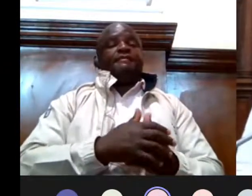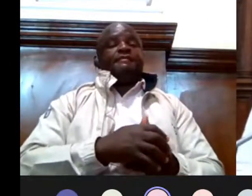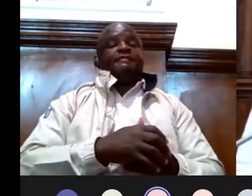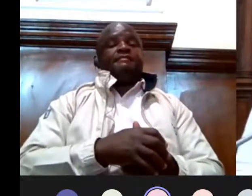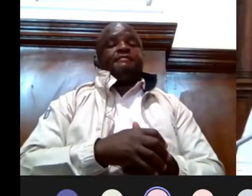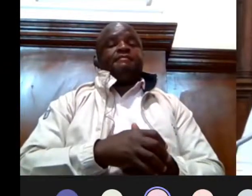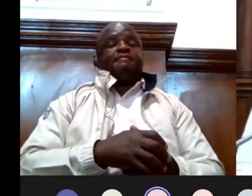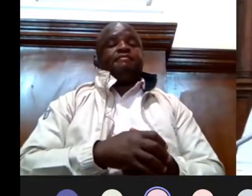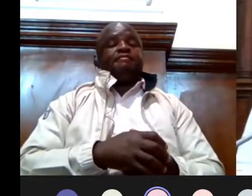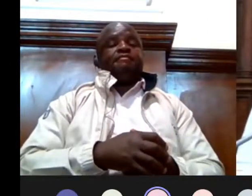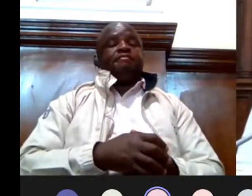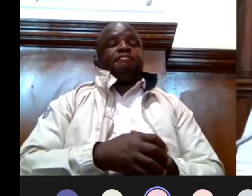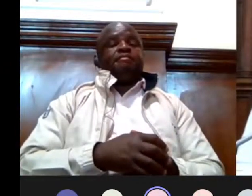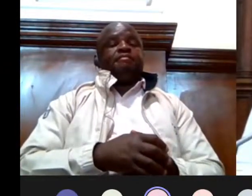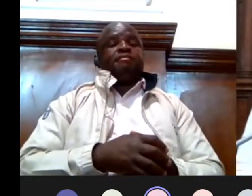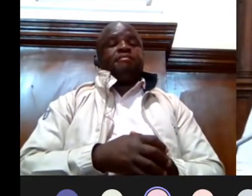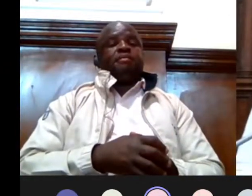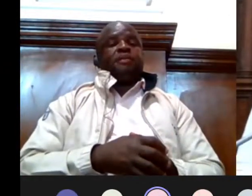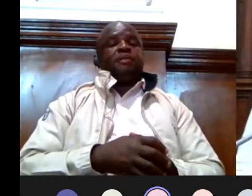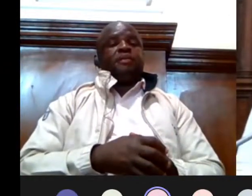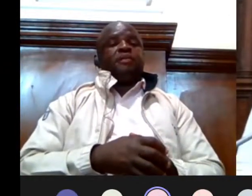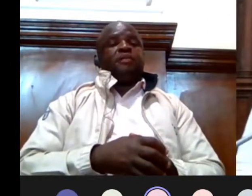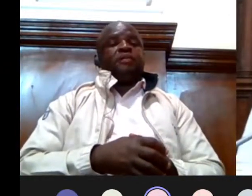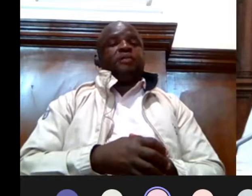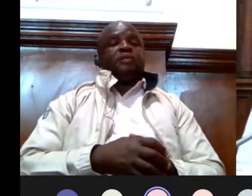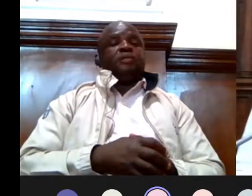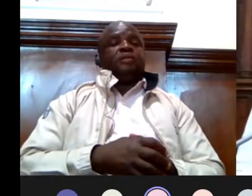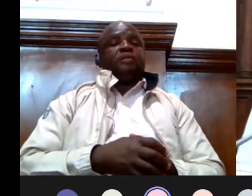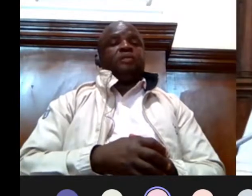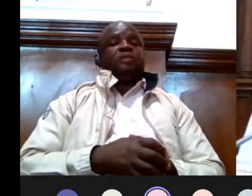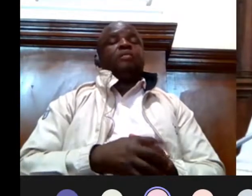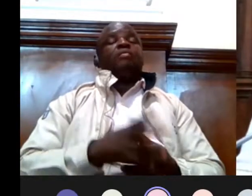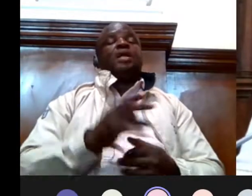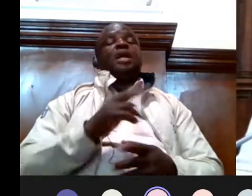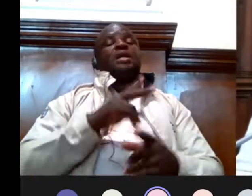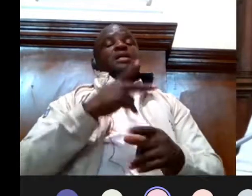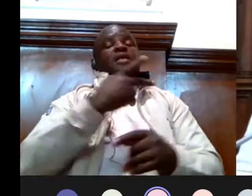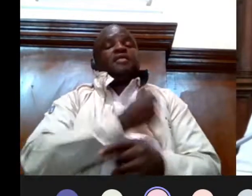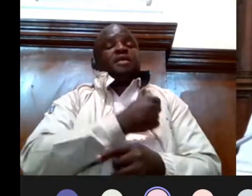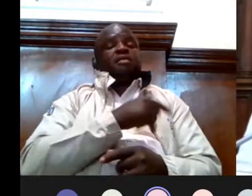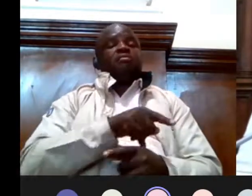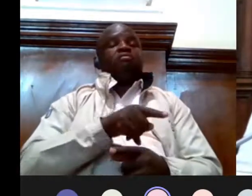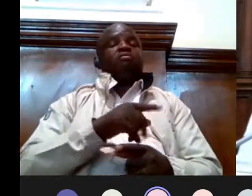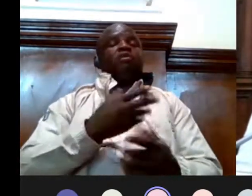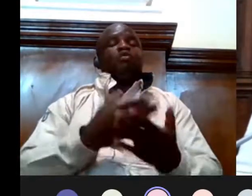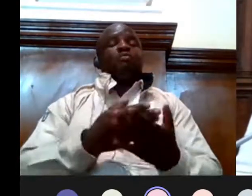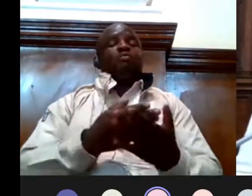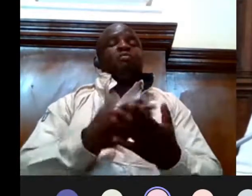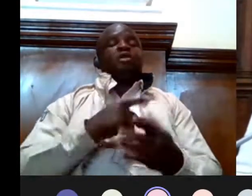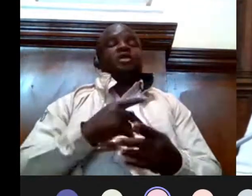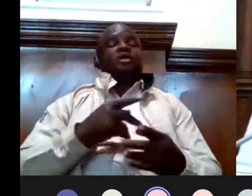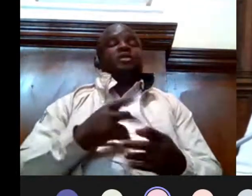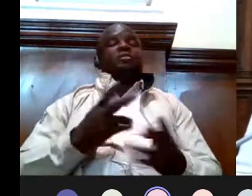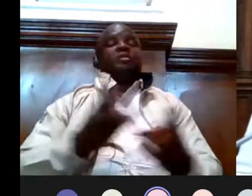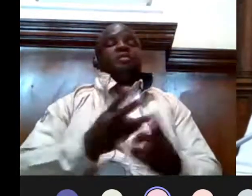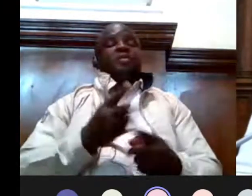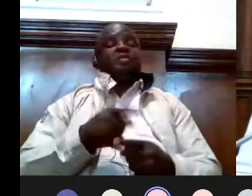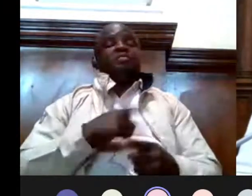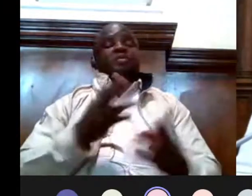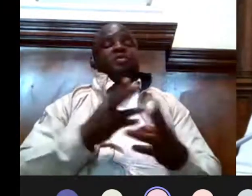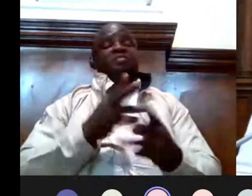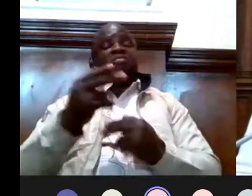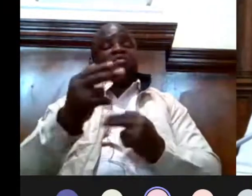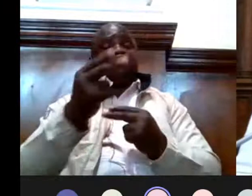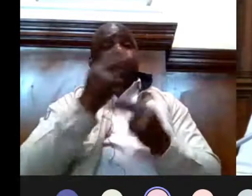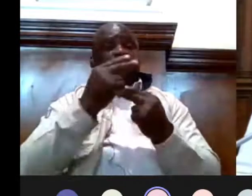in the world. Vaccine nationalism is therefore extremely short-sighted and morally